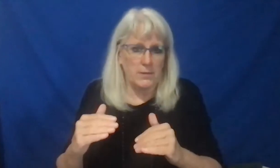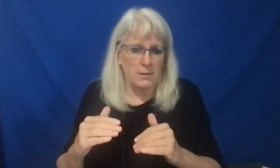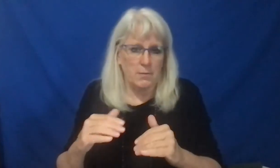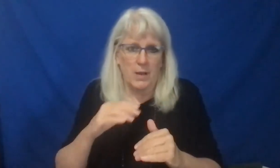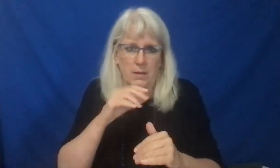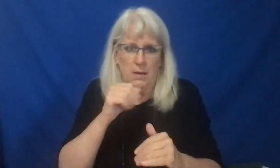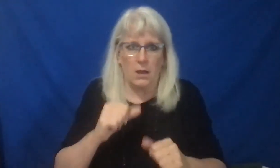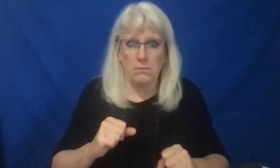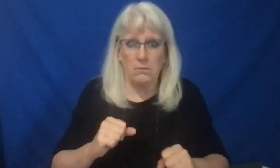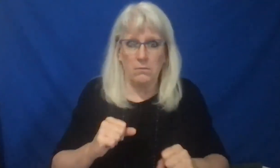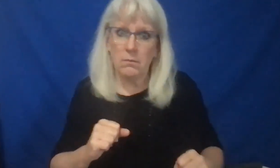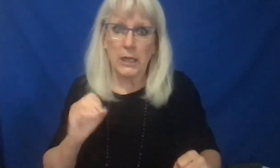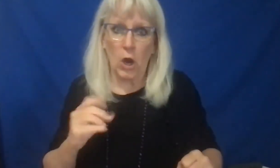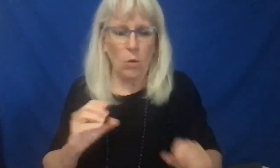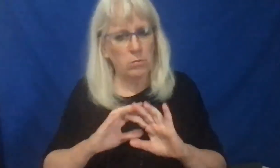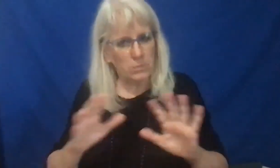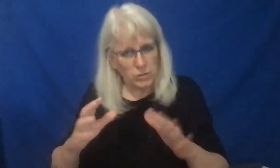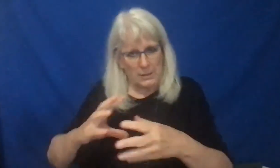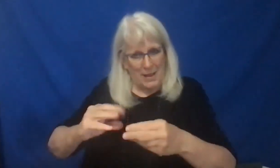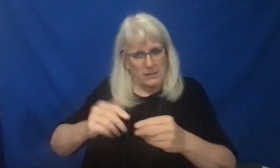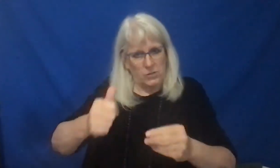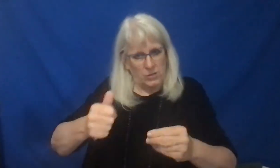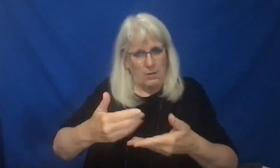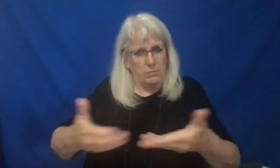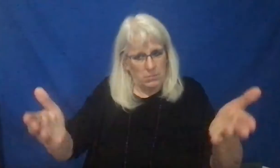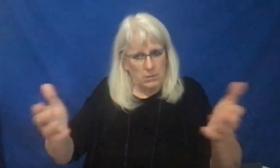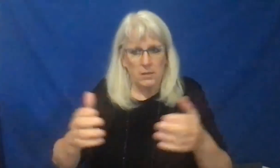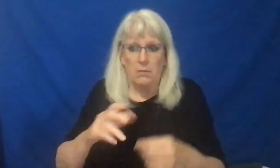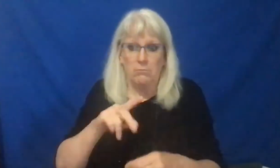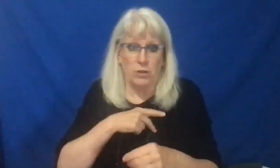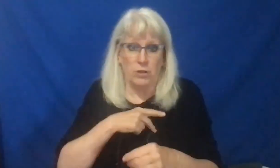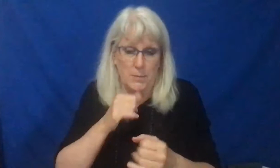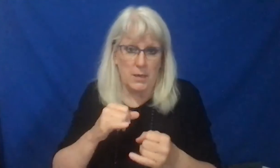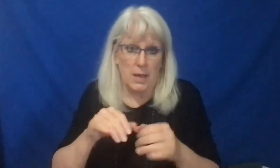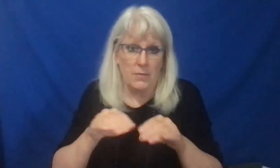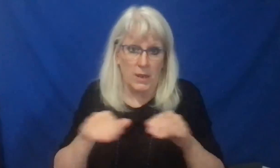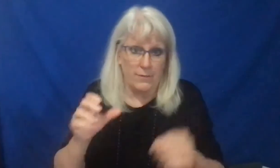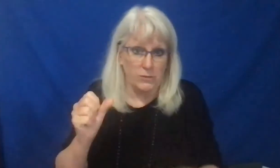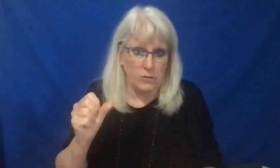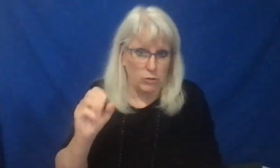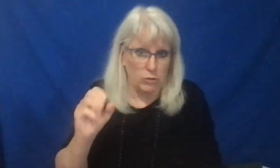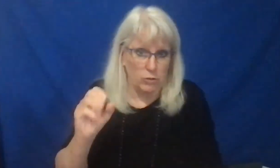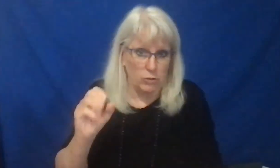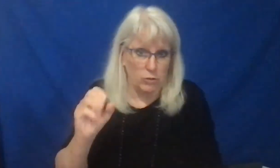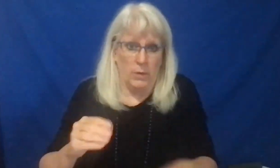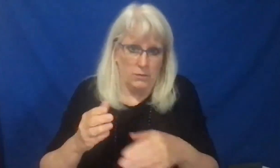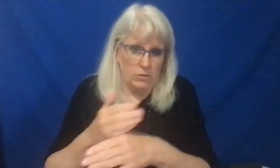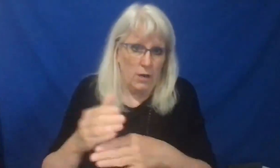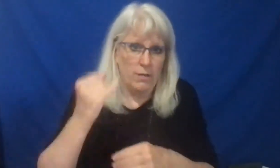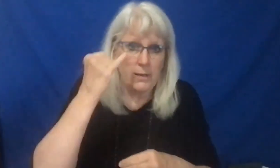individual ego. And by maintaining personal anonymity at the level of social media, we're able to spread the idea of AA without